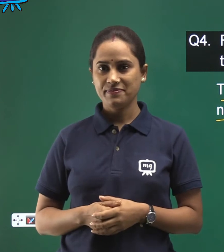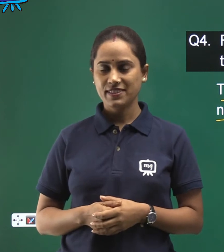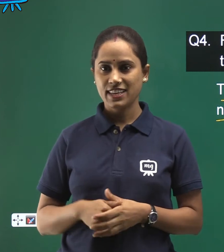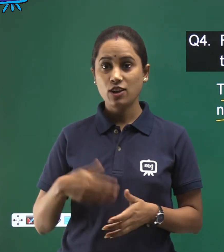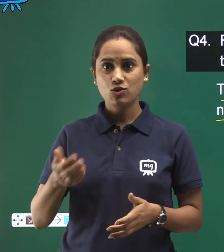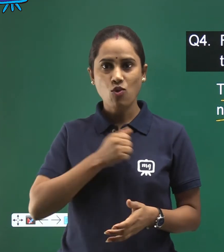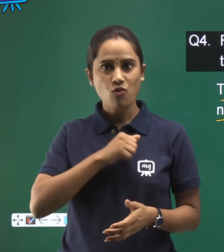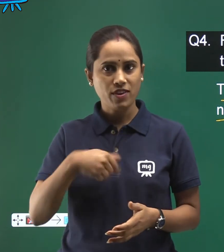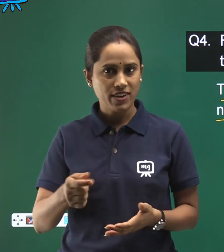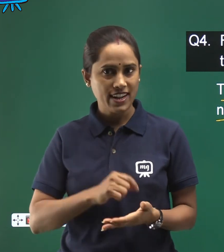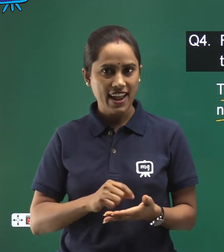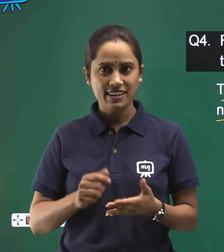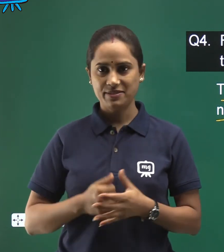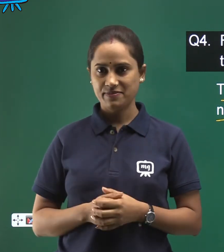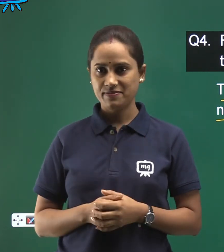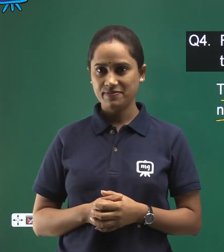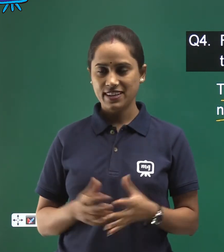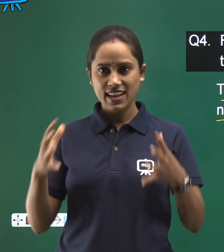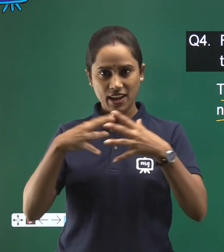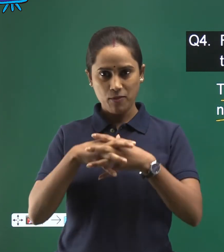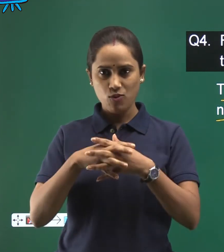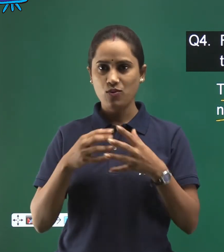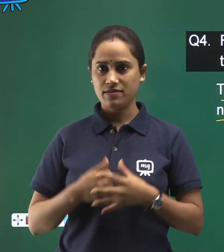So we will write